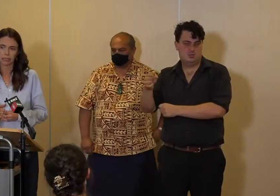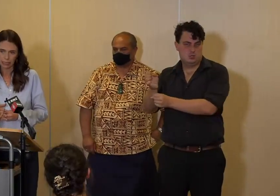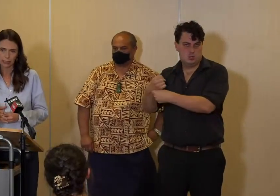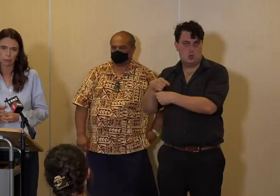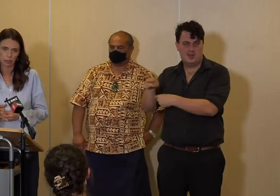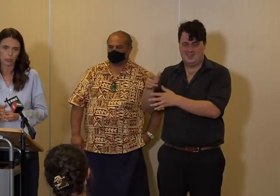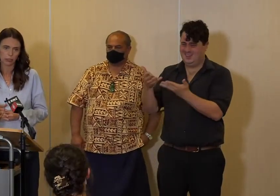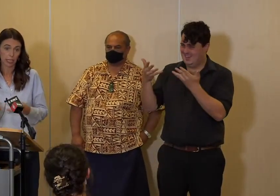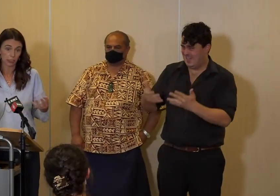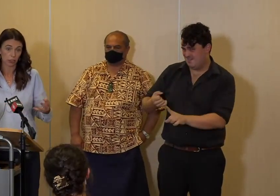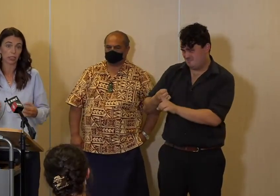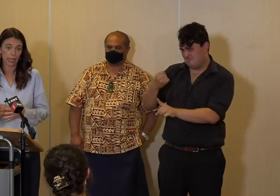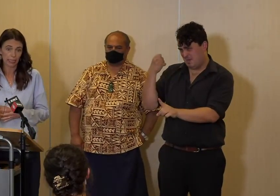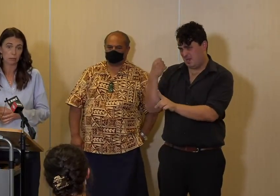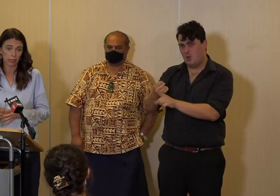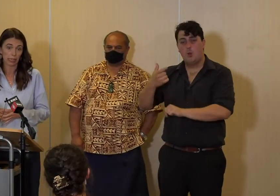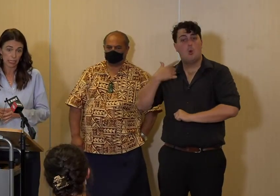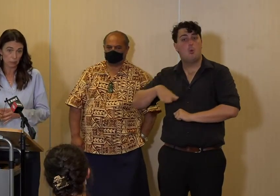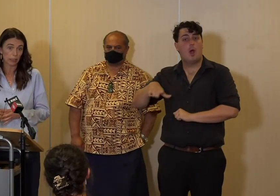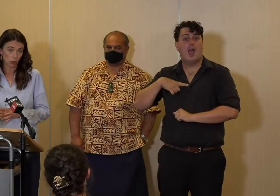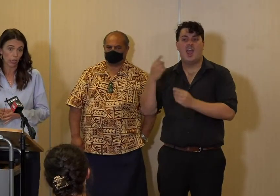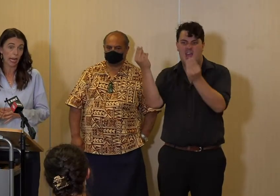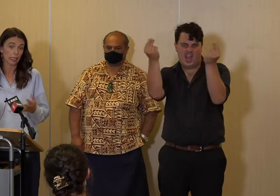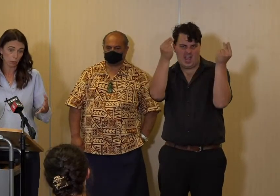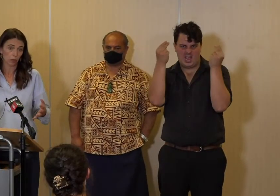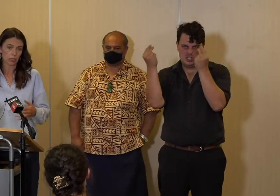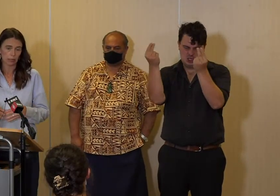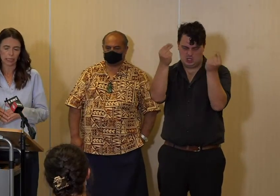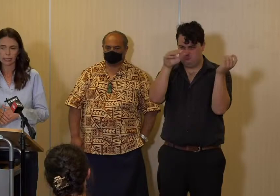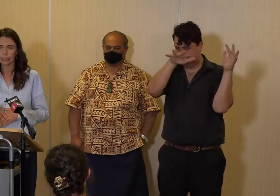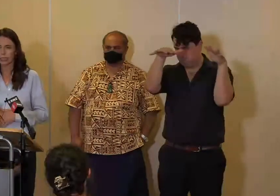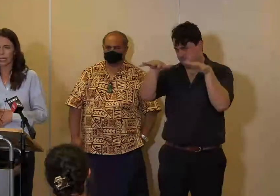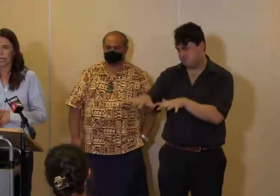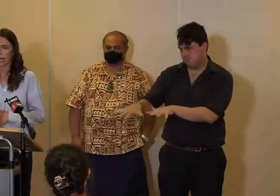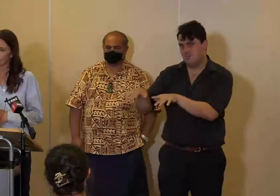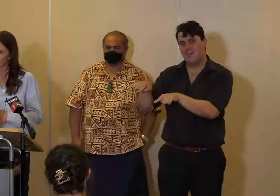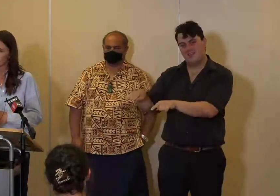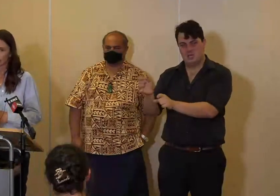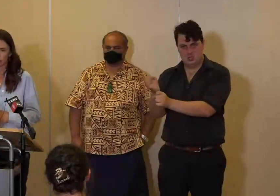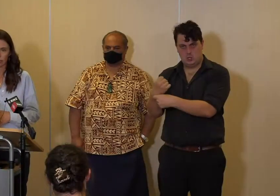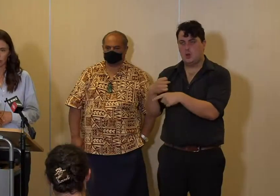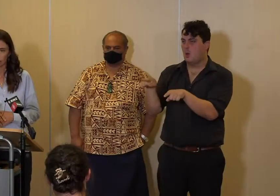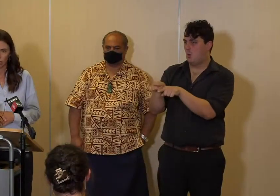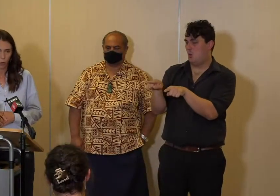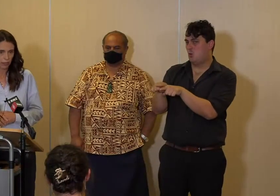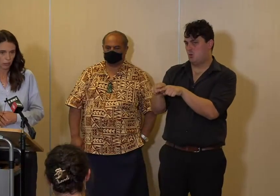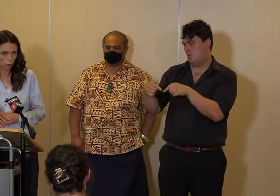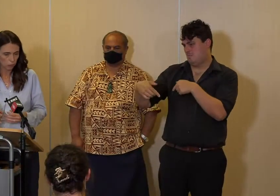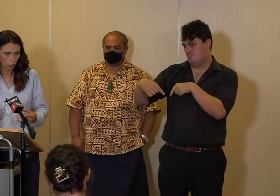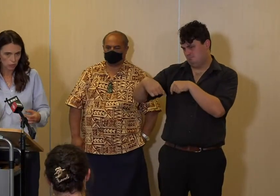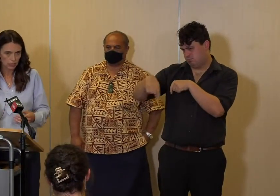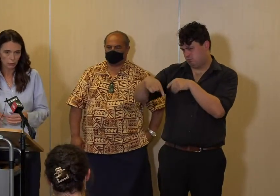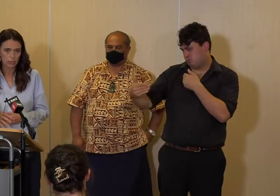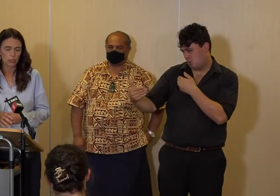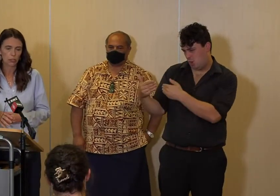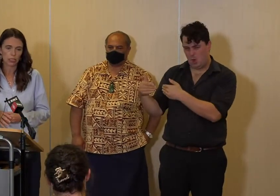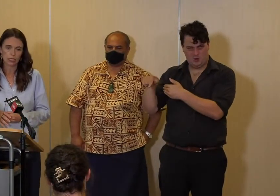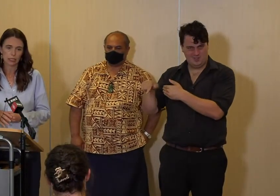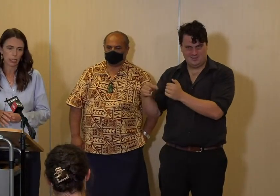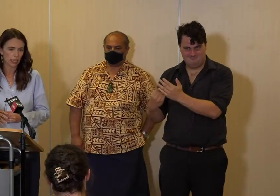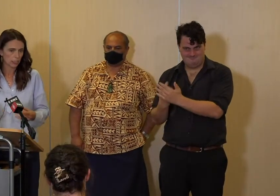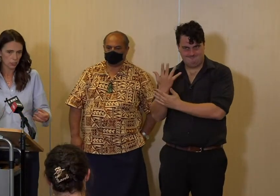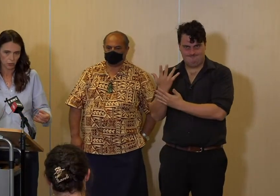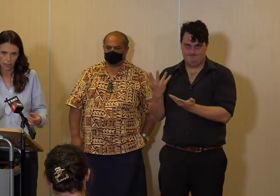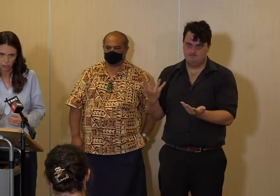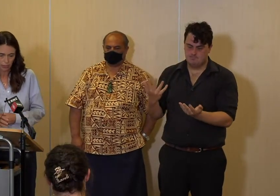impacted, particularly because of the ash loading, has been Tonga and the proximity. As yet, no other reports that would